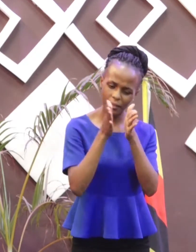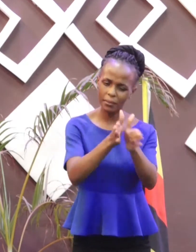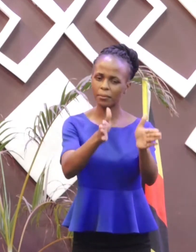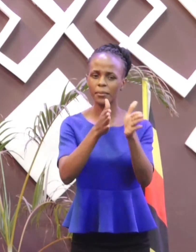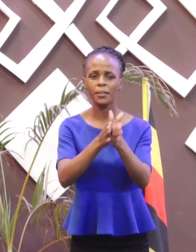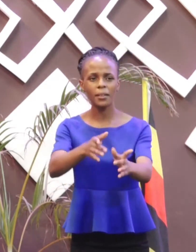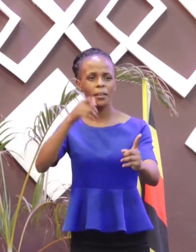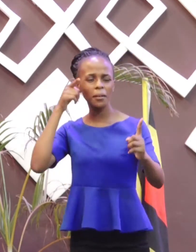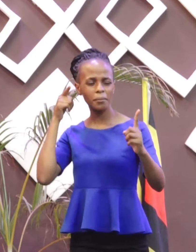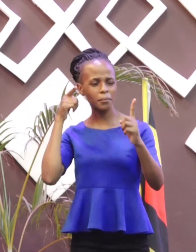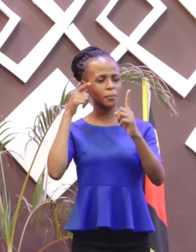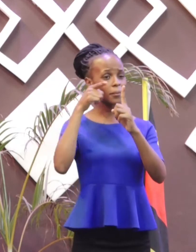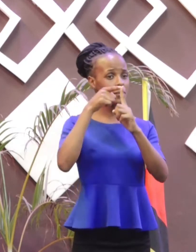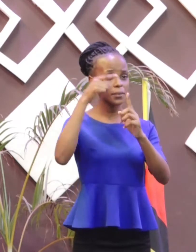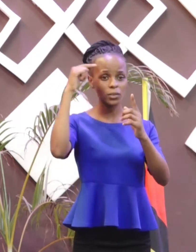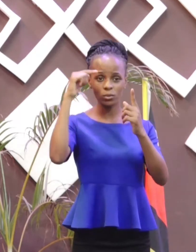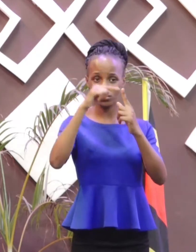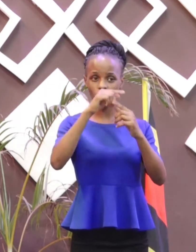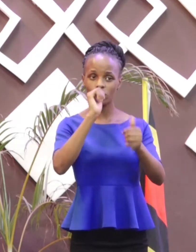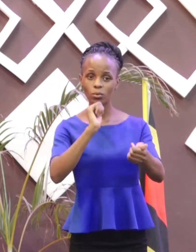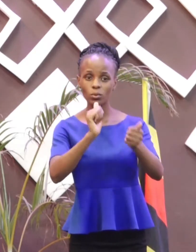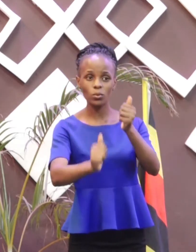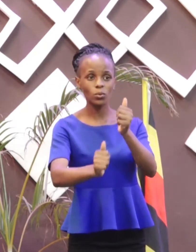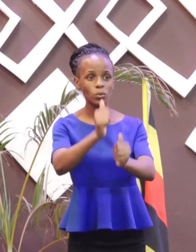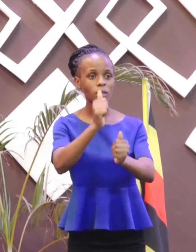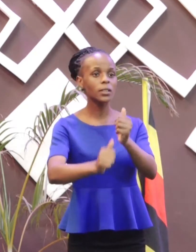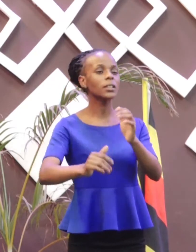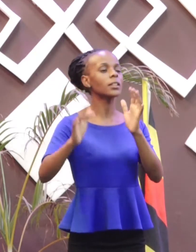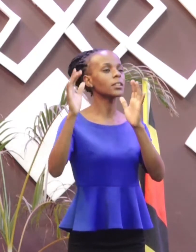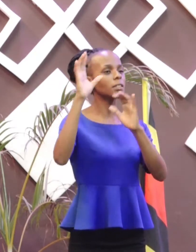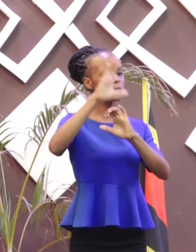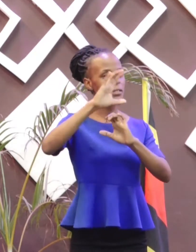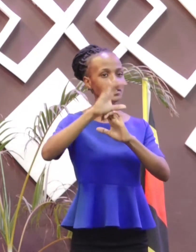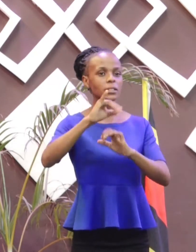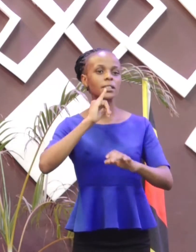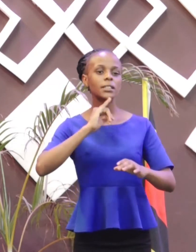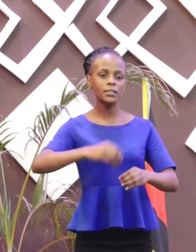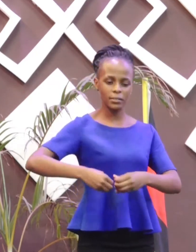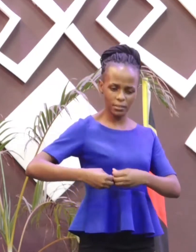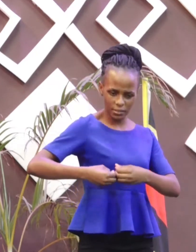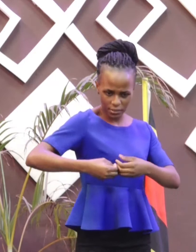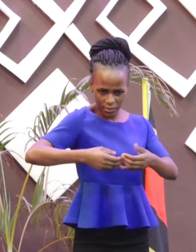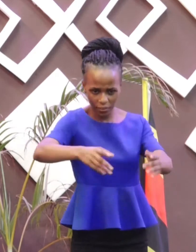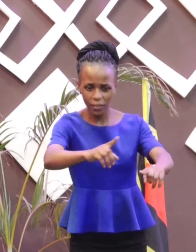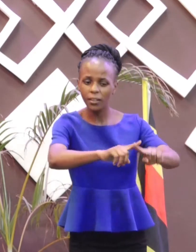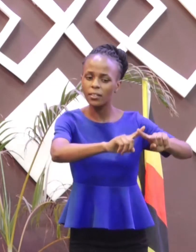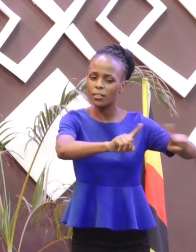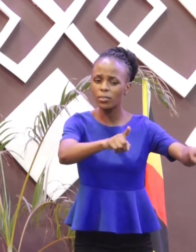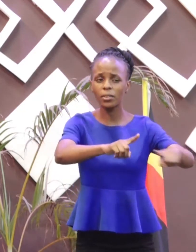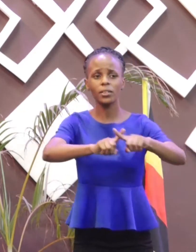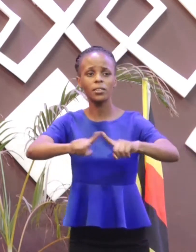church is given the different offices of operation. Omuwandiisi